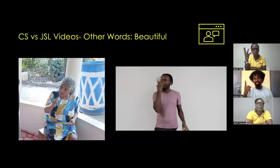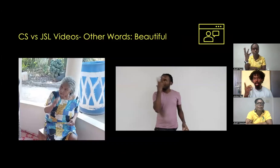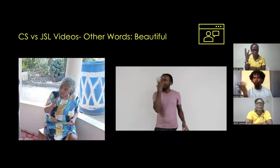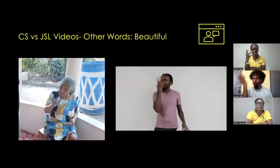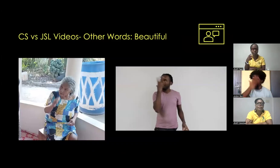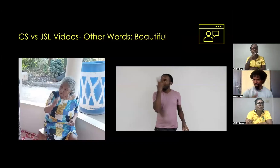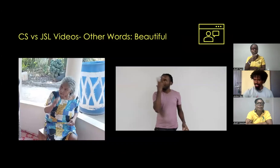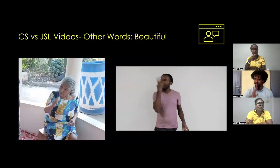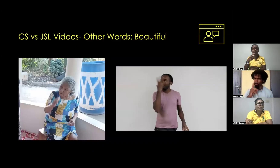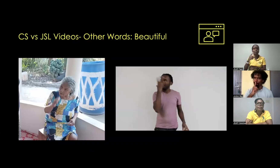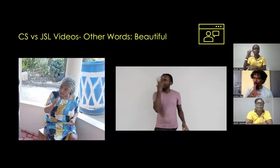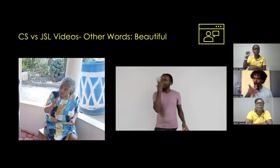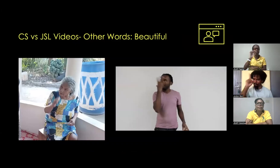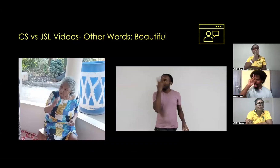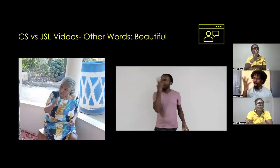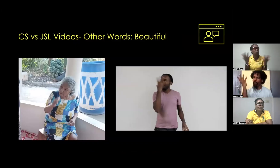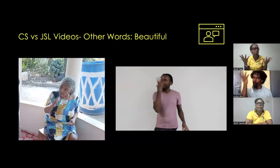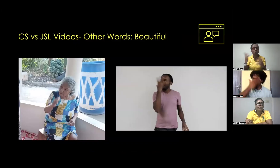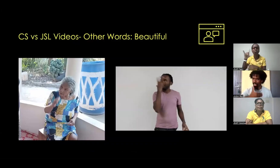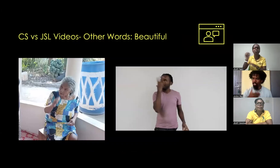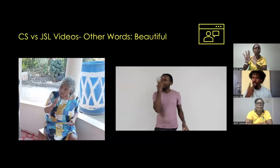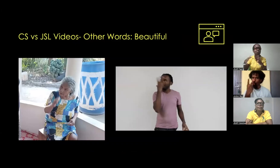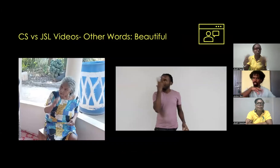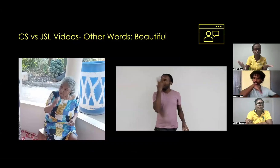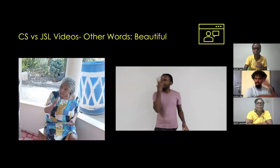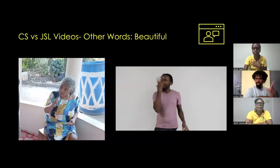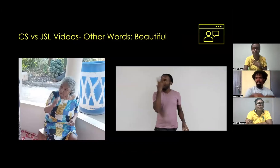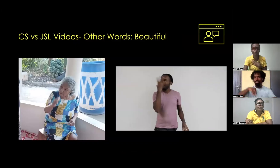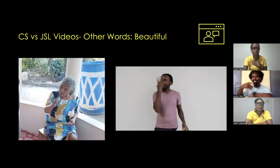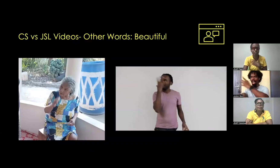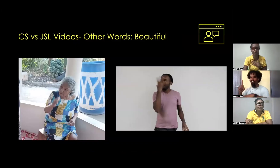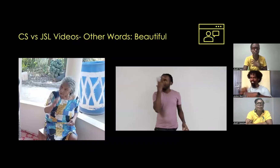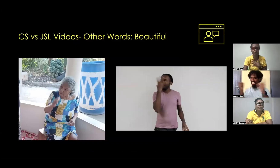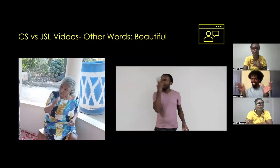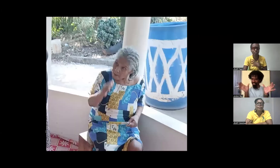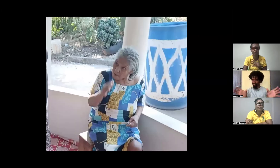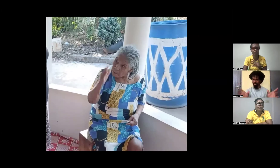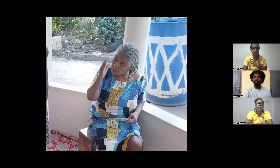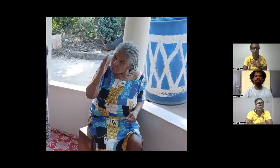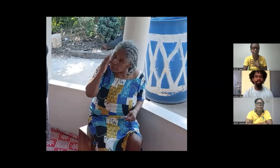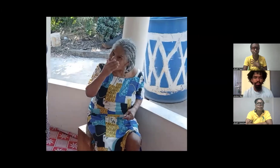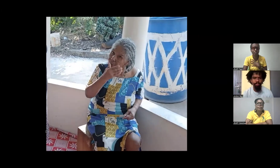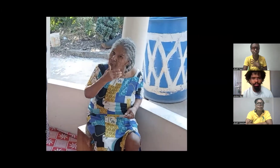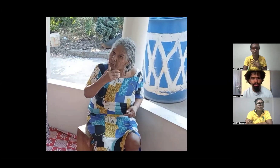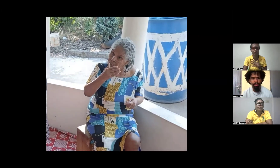The word for the sign for beautiful. What is the country sign and what's the Jamaican sign language?